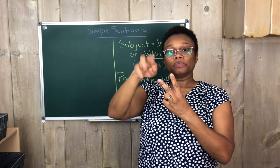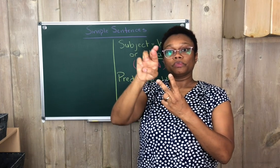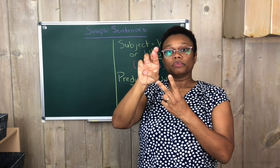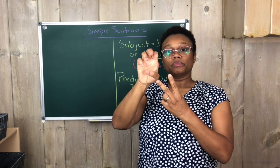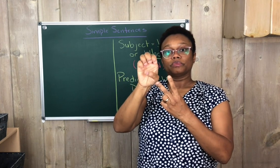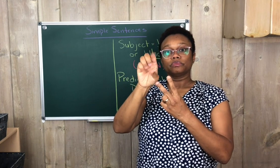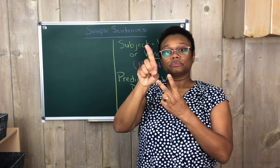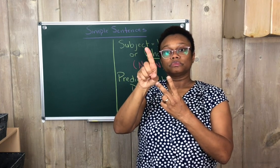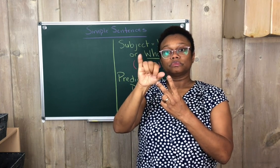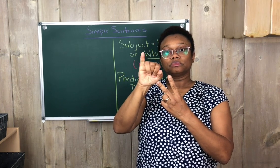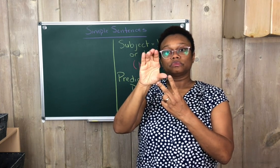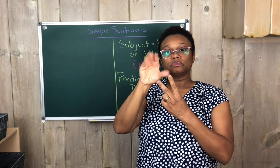and a predicate.